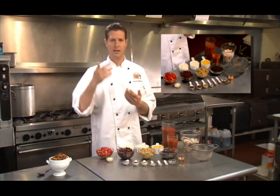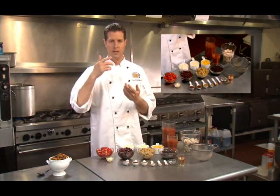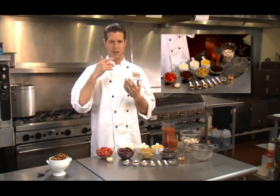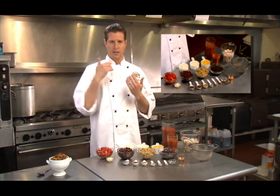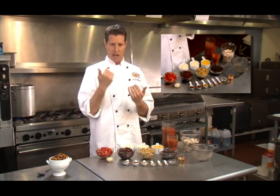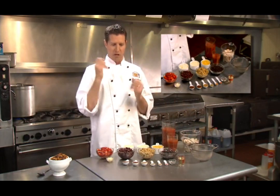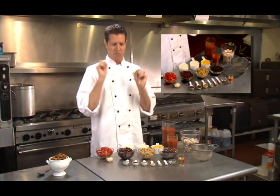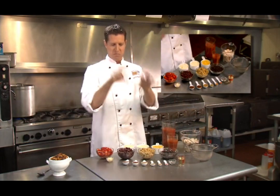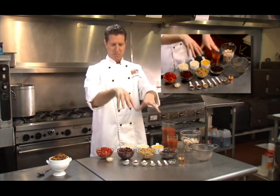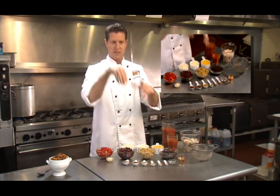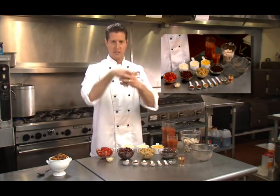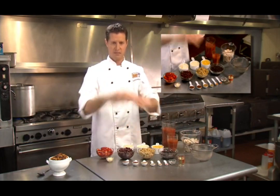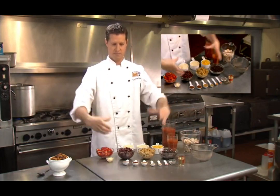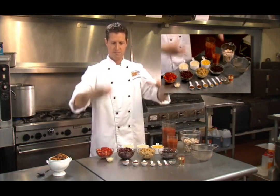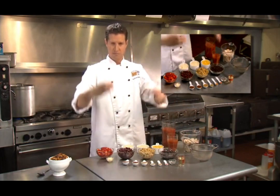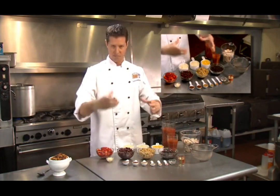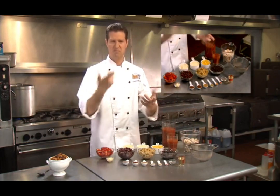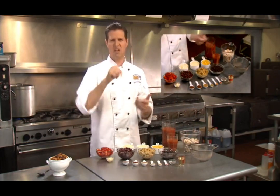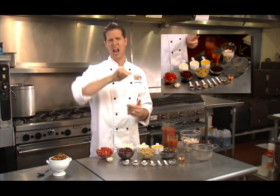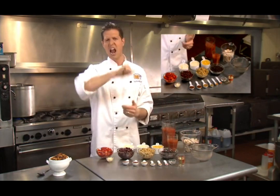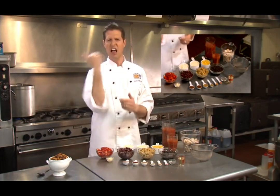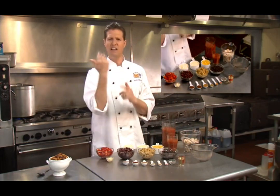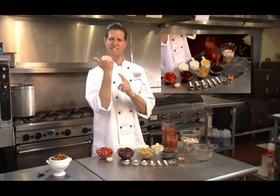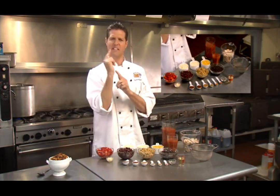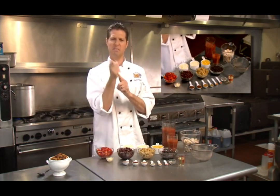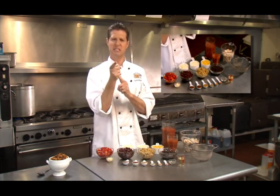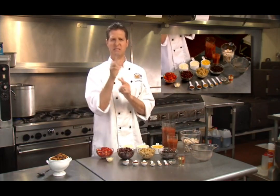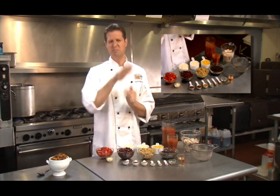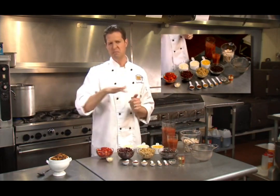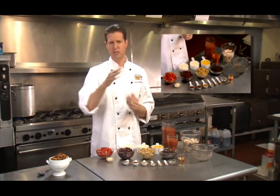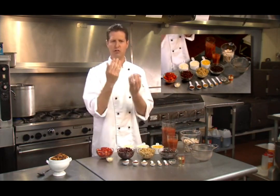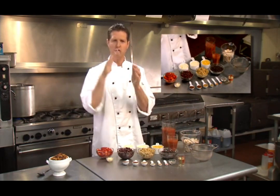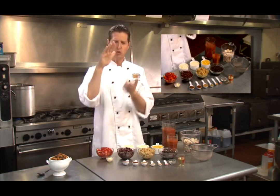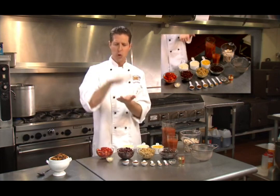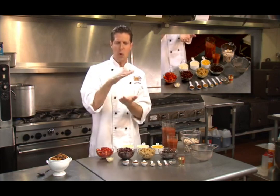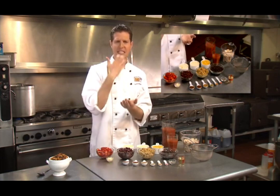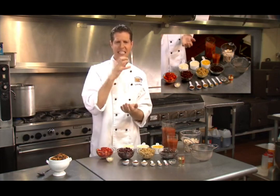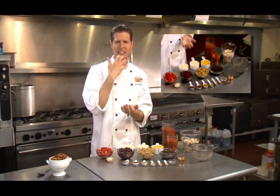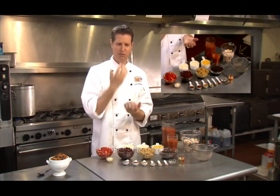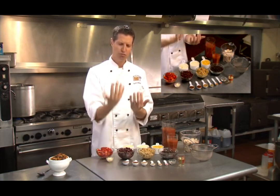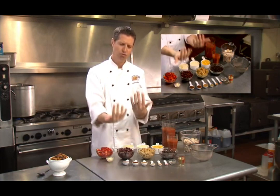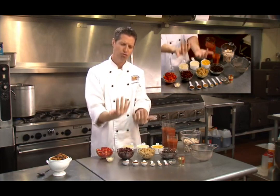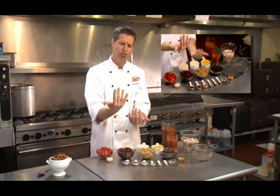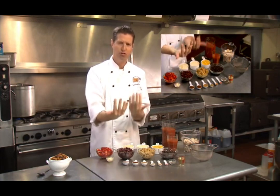Add the turkey and simmer on low heat for an additional 15 minutes.